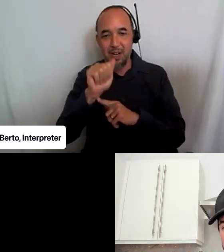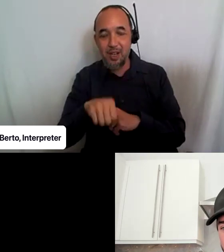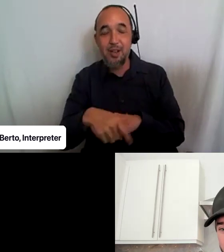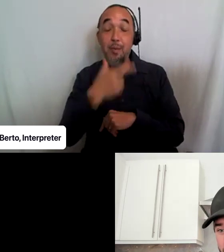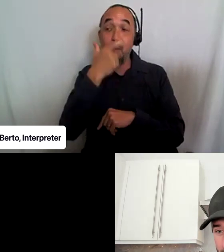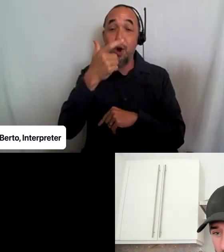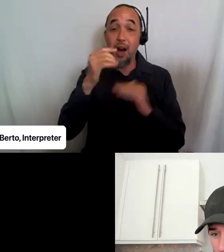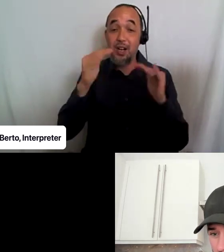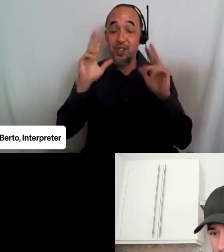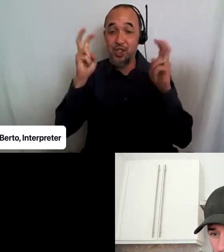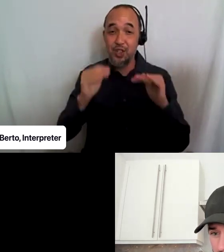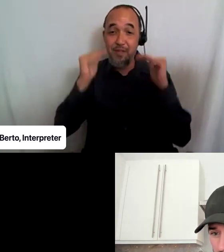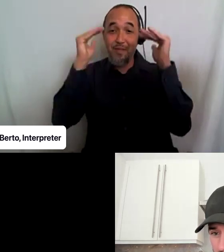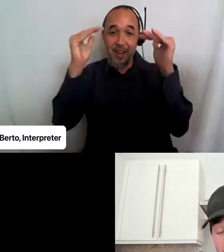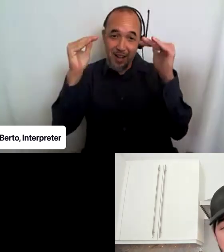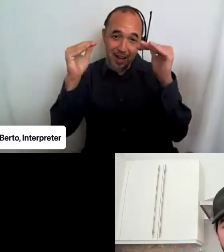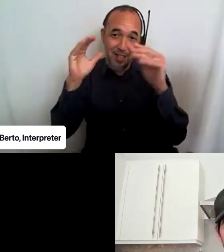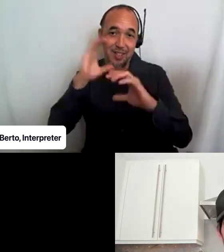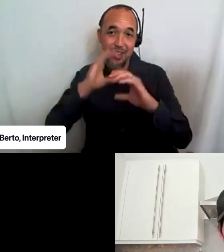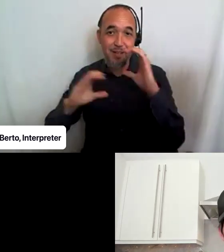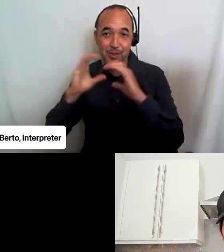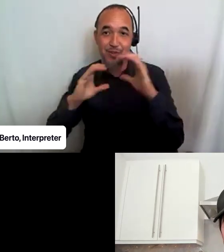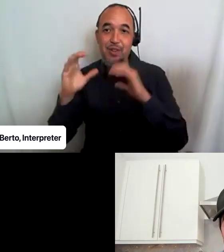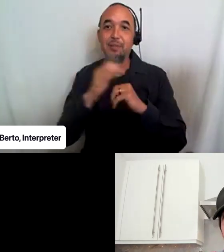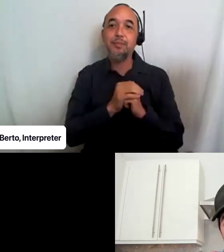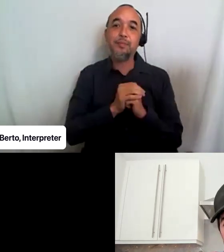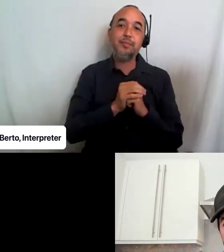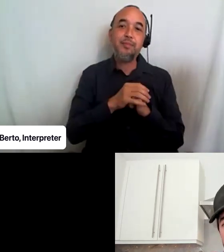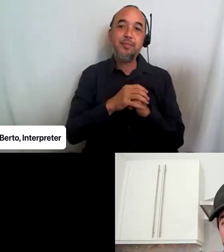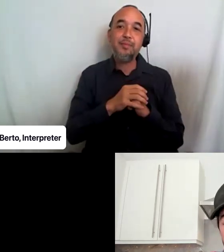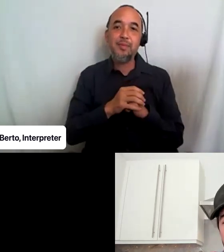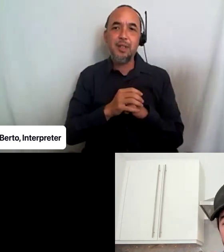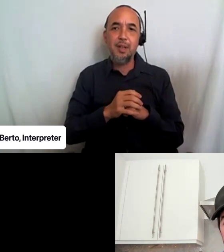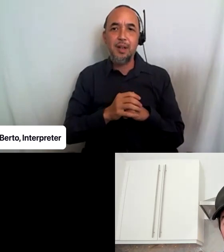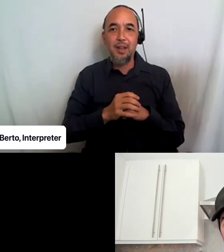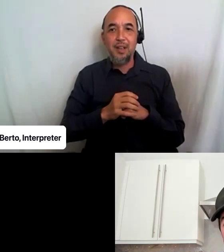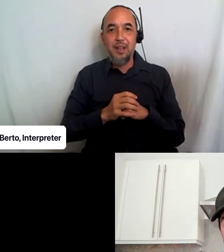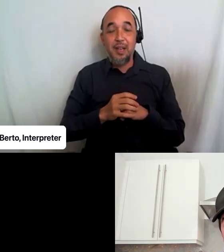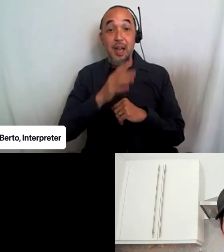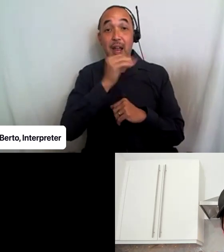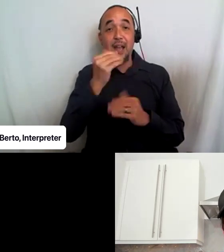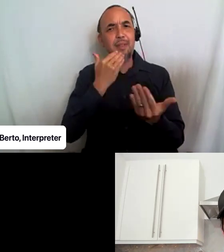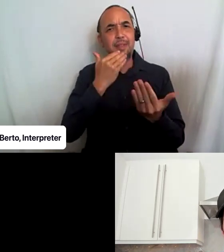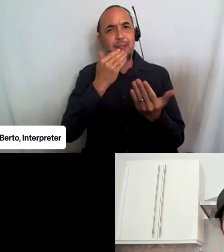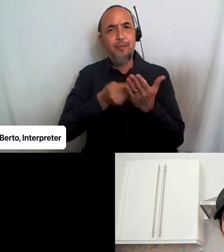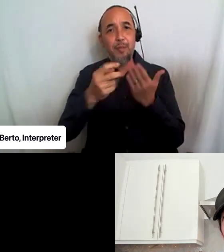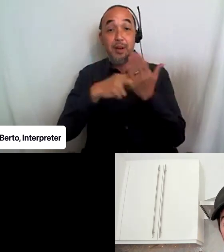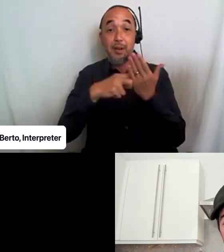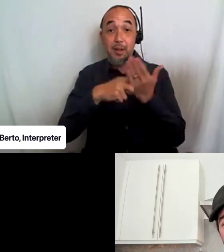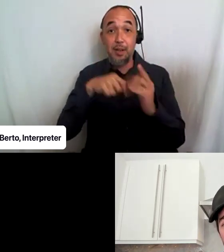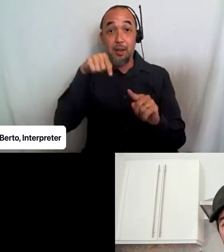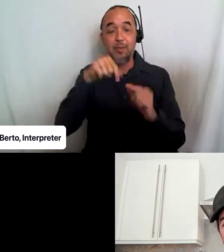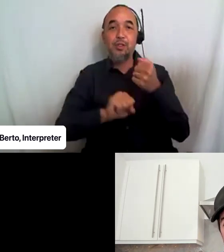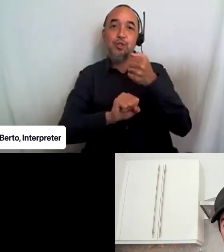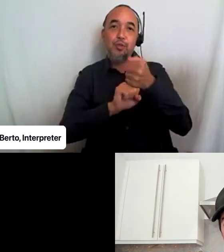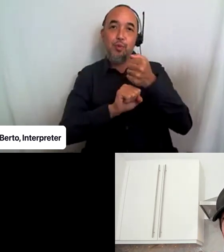well. Been talking, and also again, thank you for getting a ticket to this. For it's helping to support the LA Regional